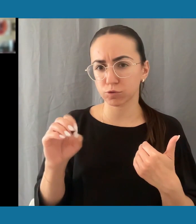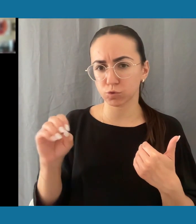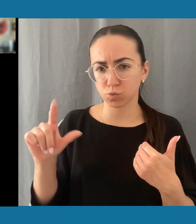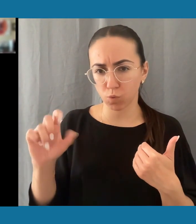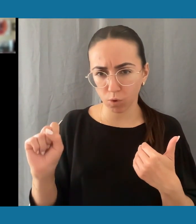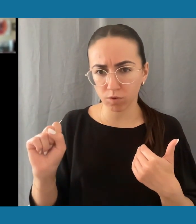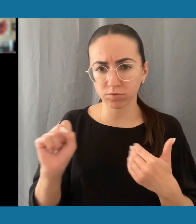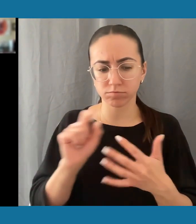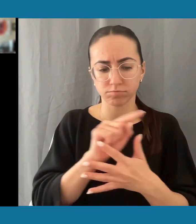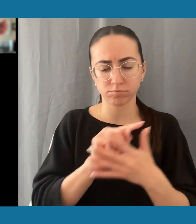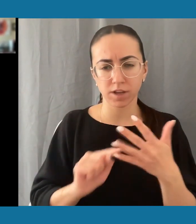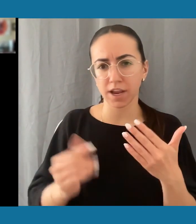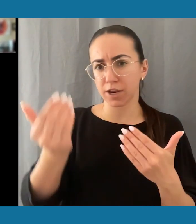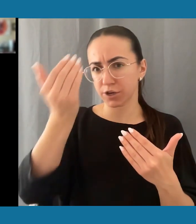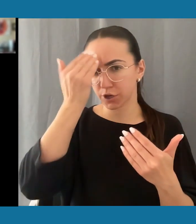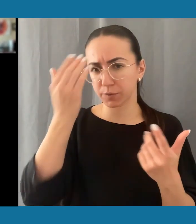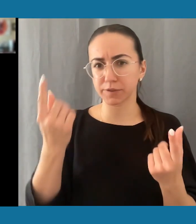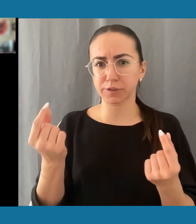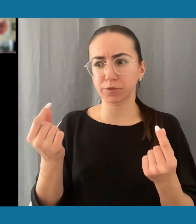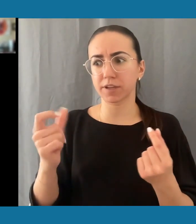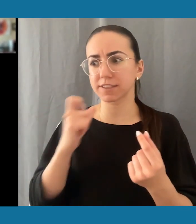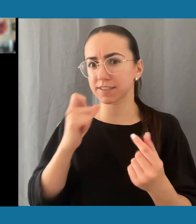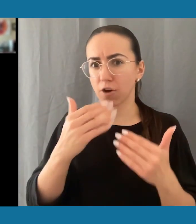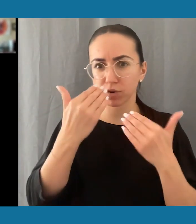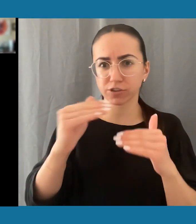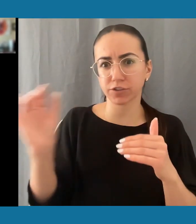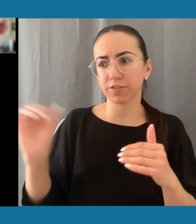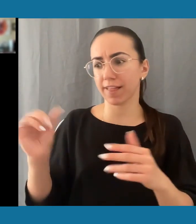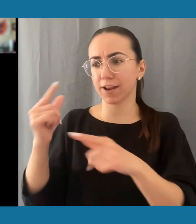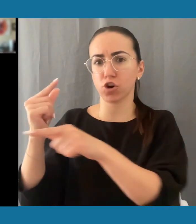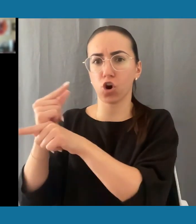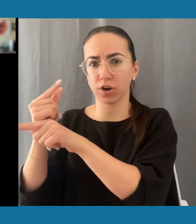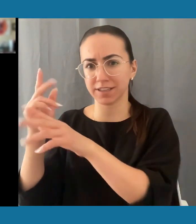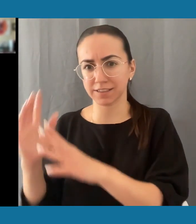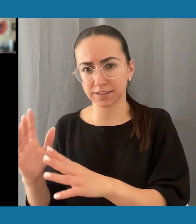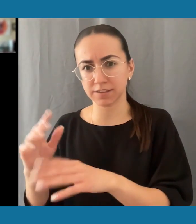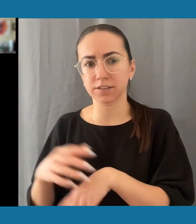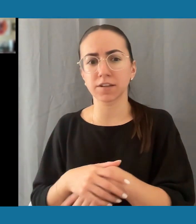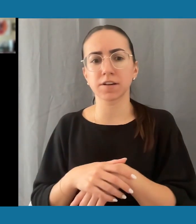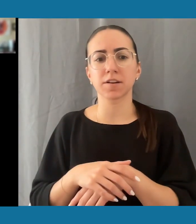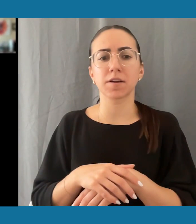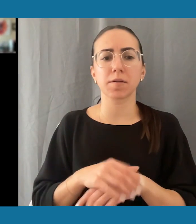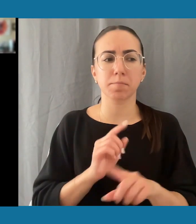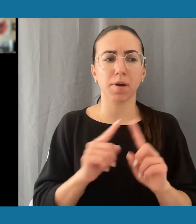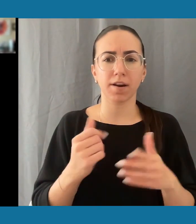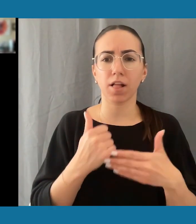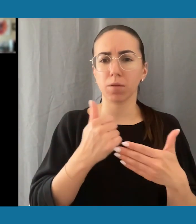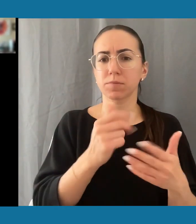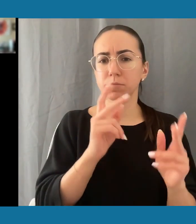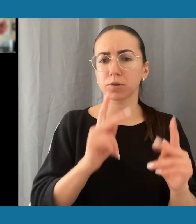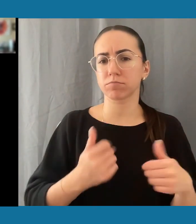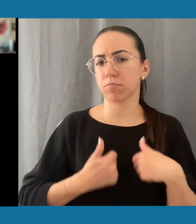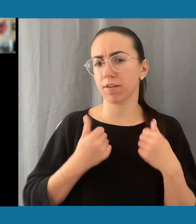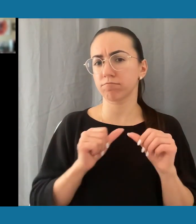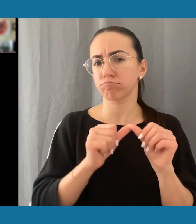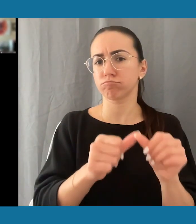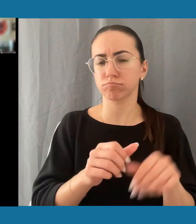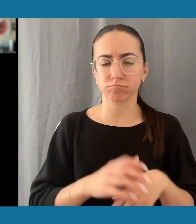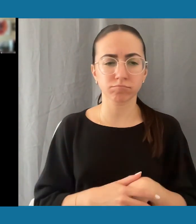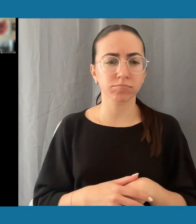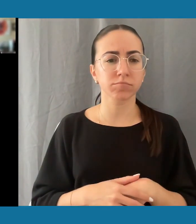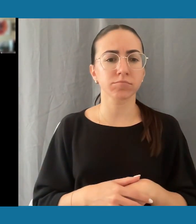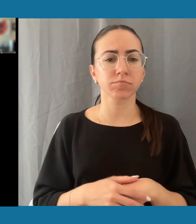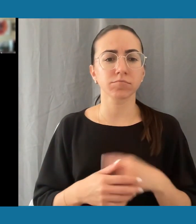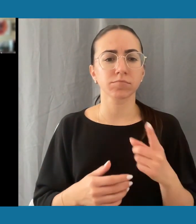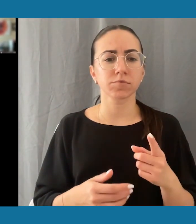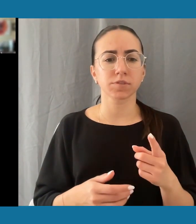that would serve this person's interests better. It defines supported decision-making agreements in